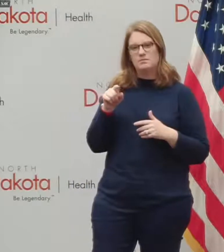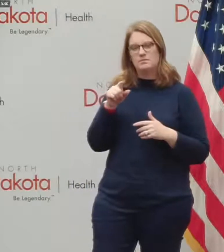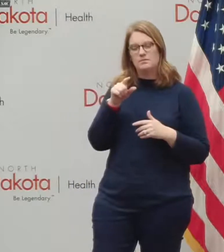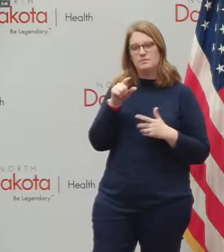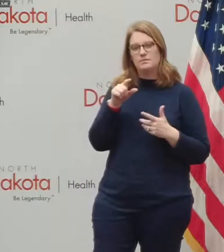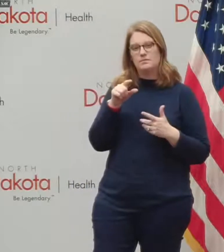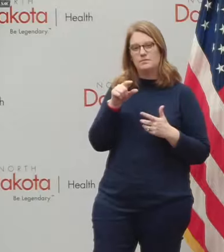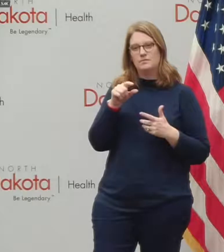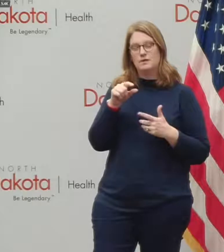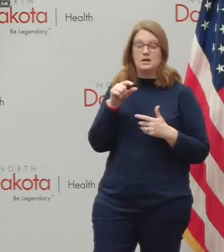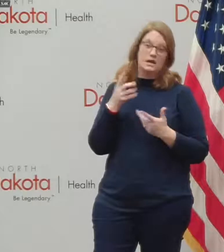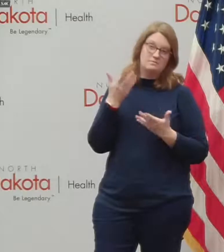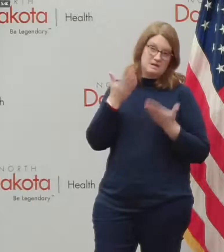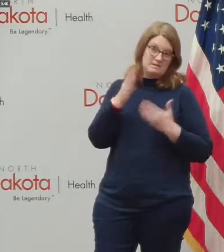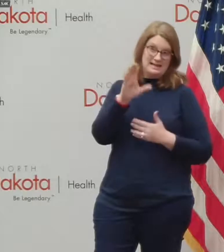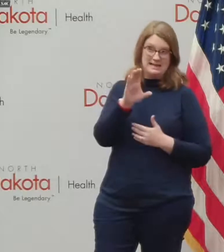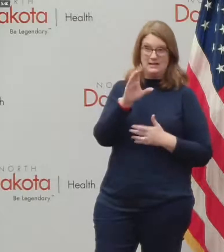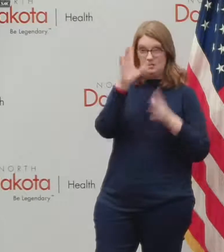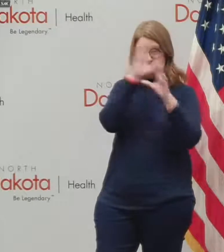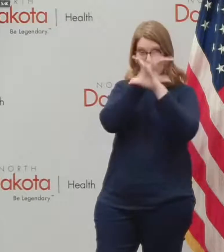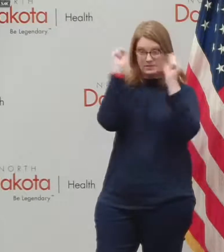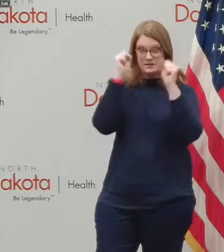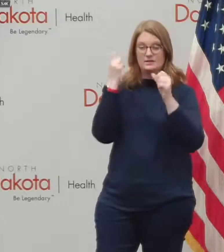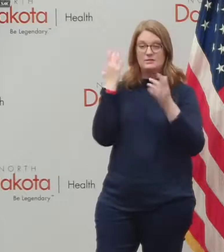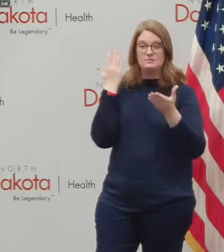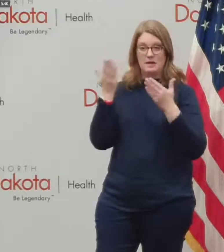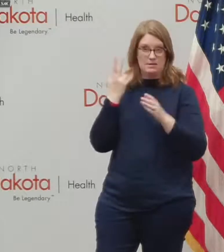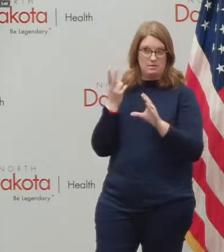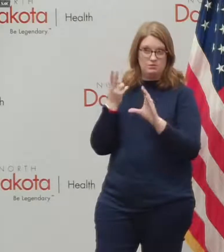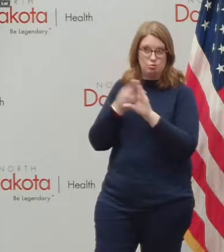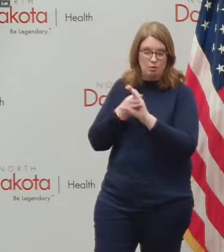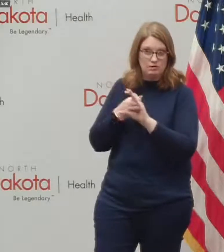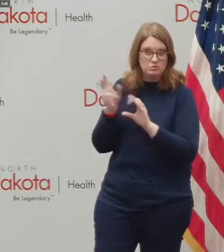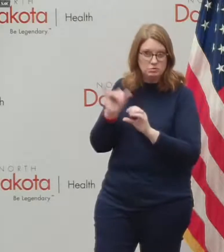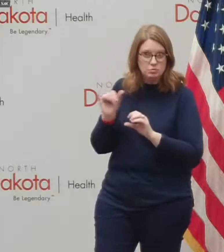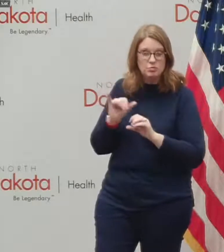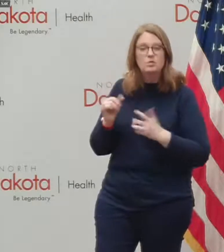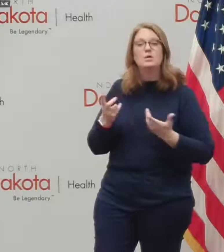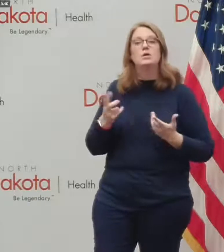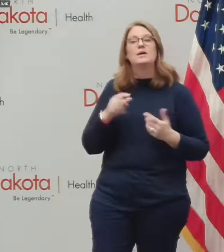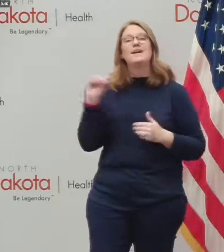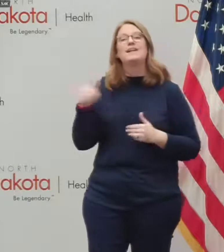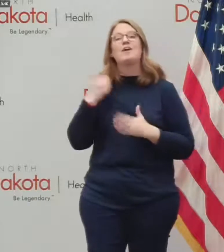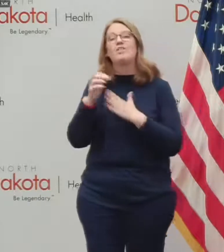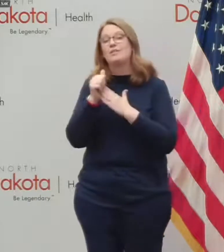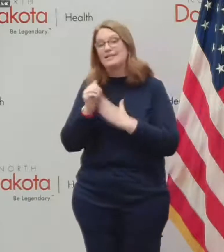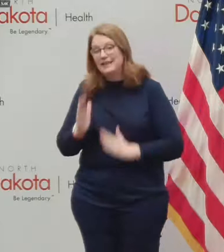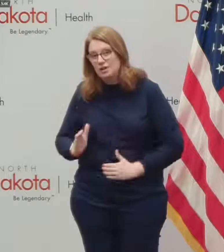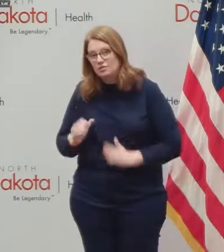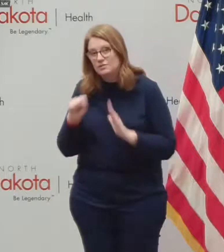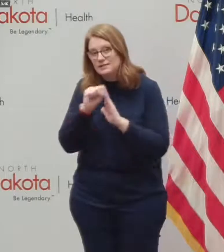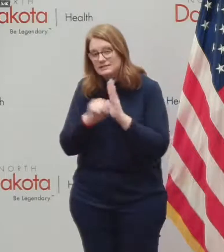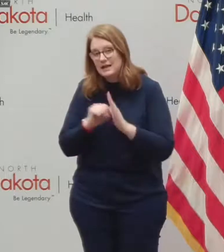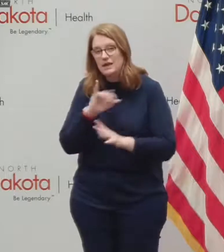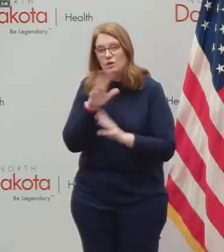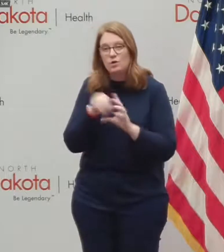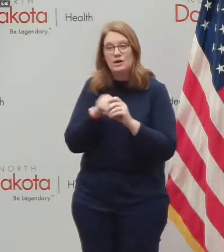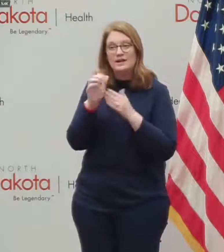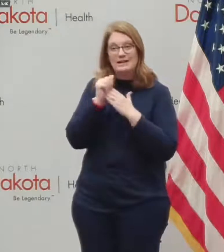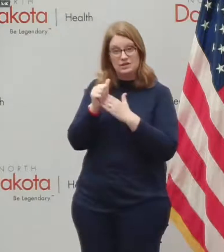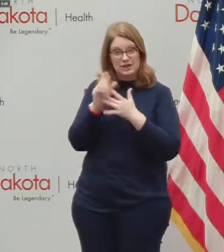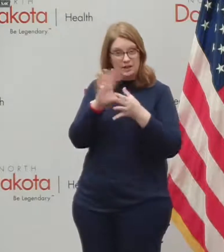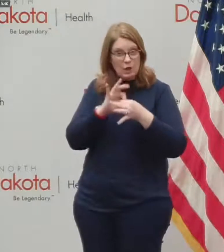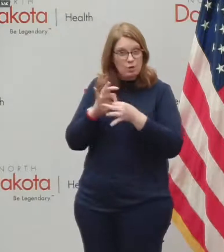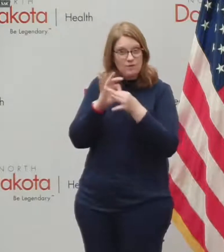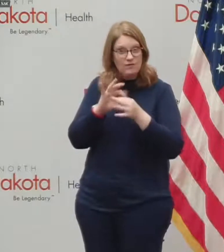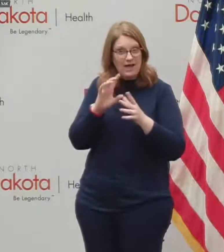may sit in on these, or the presidents of those markets, and then other leaders from the state, including our leaders of the Unified